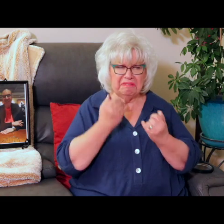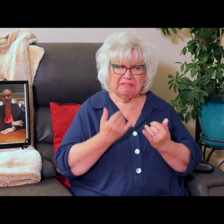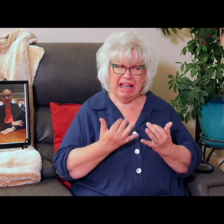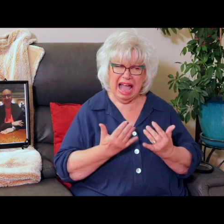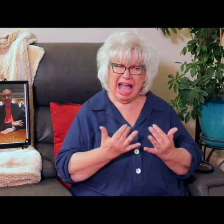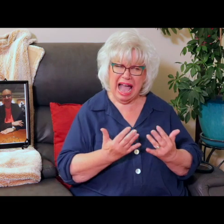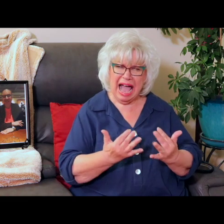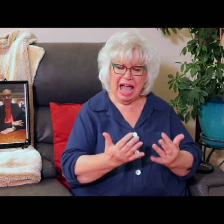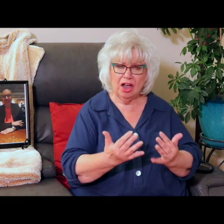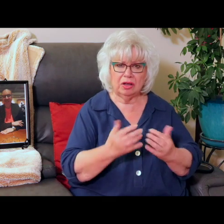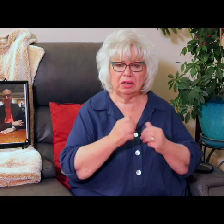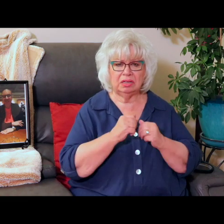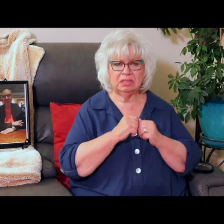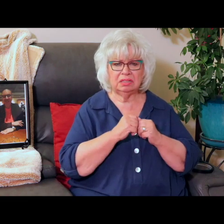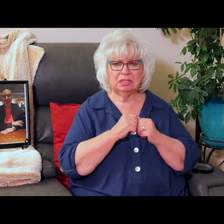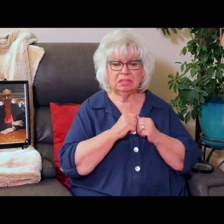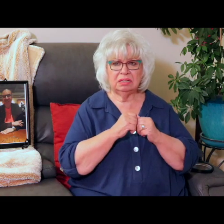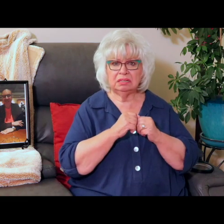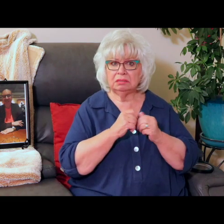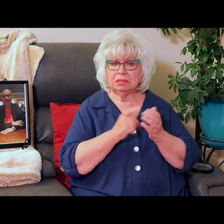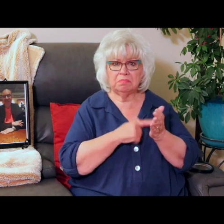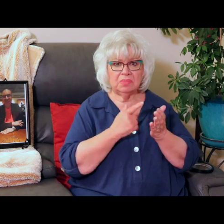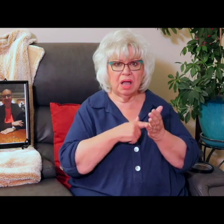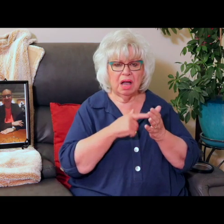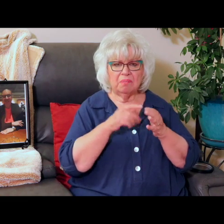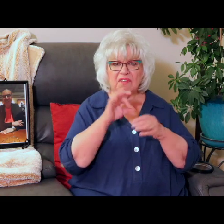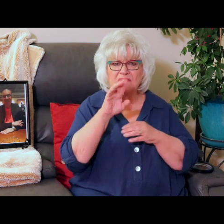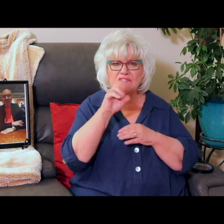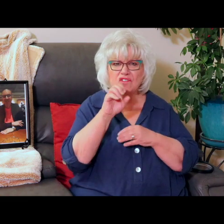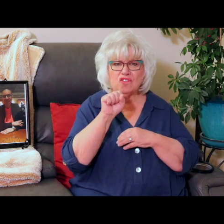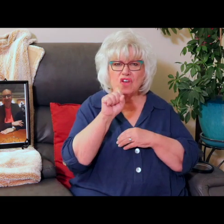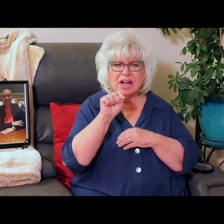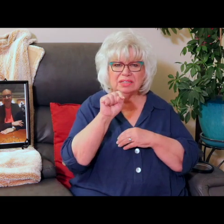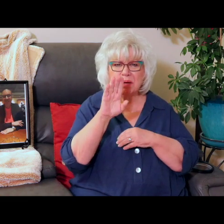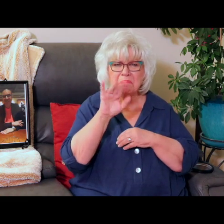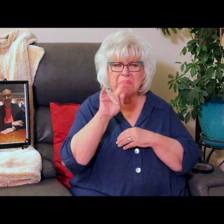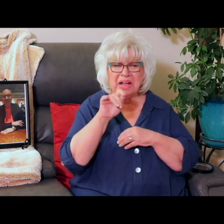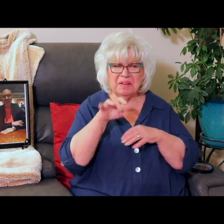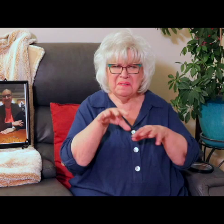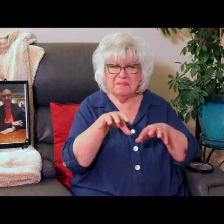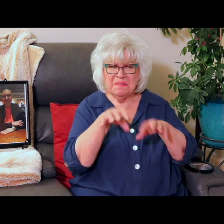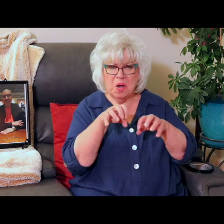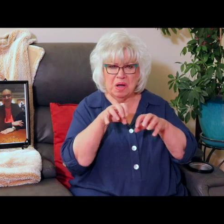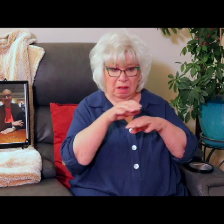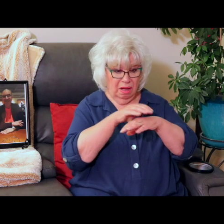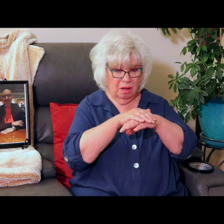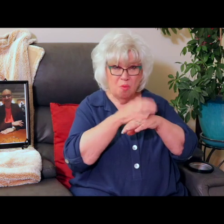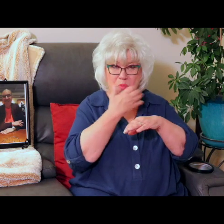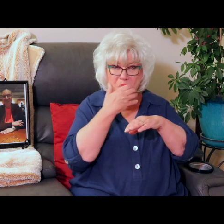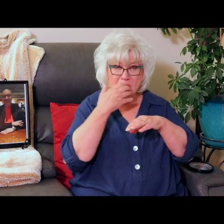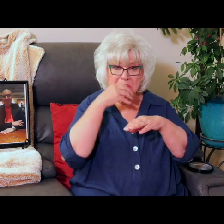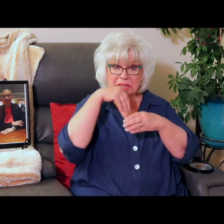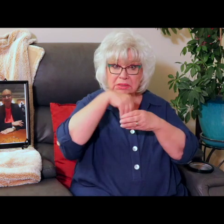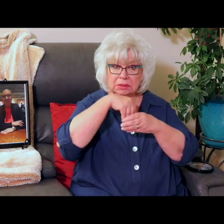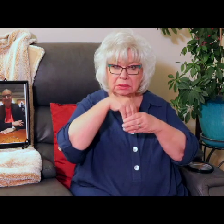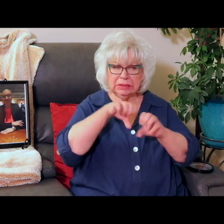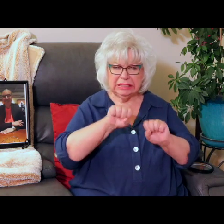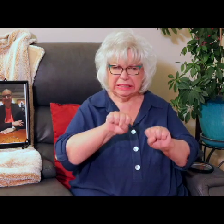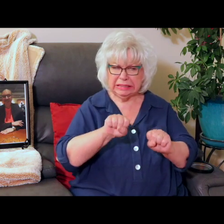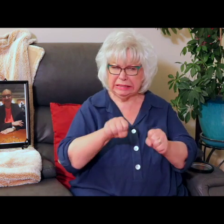It eats the lining of the nerves, and it's like a fire. It's kind of like frostbite. You know how